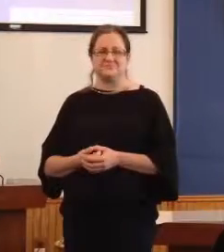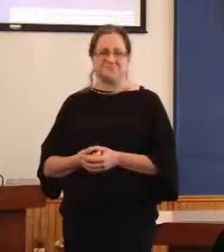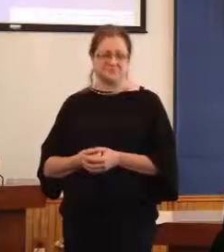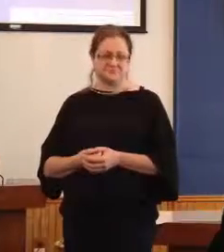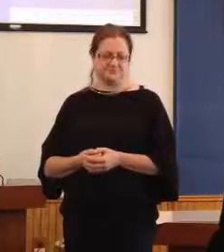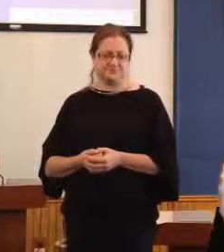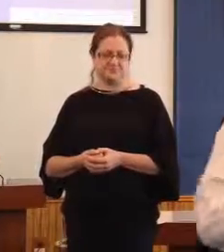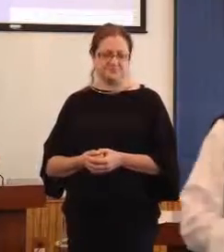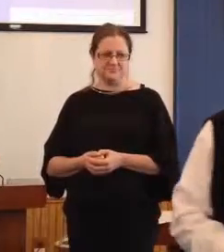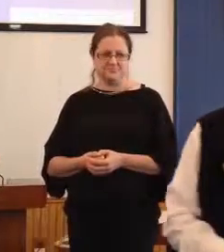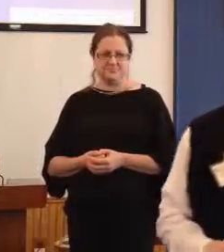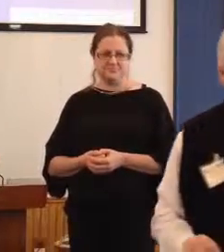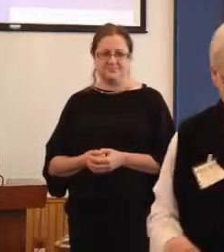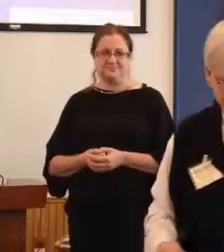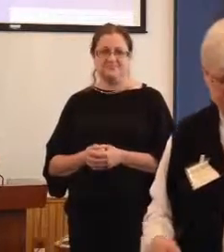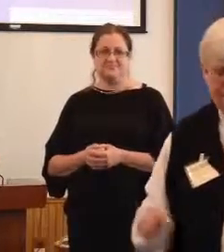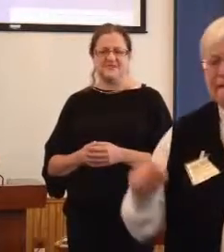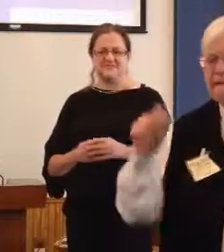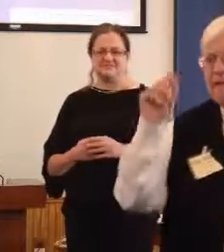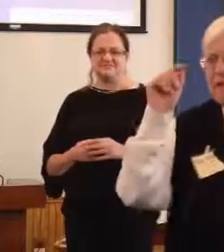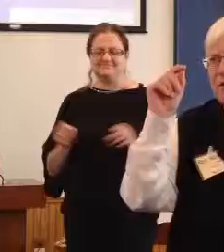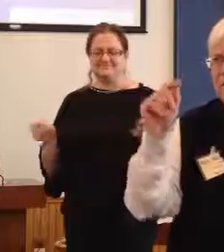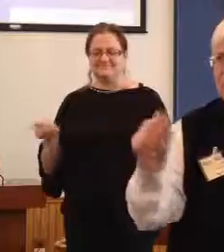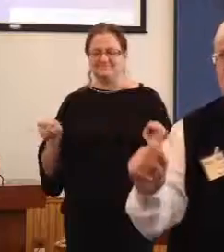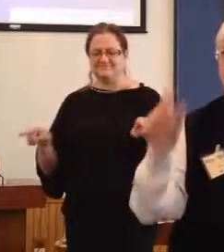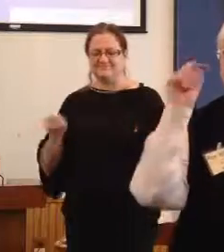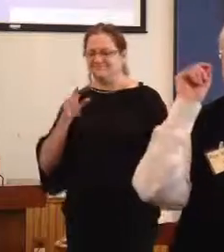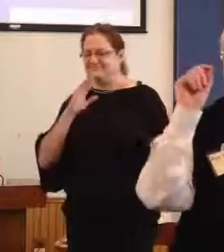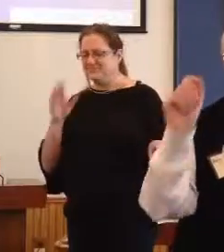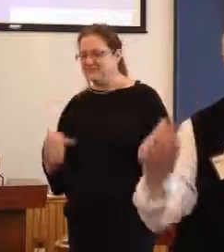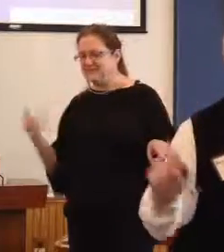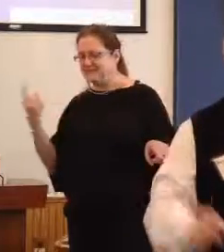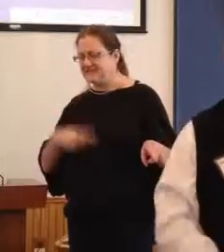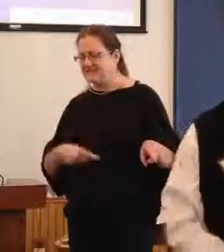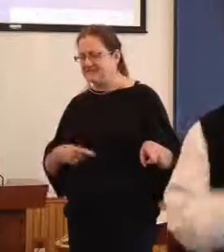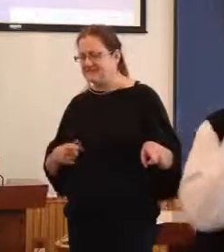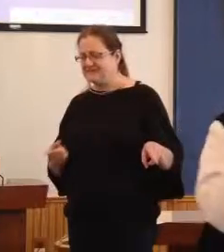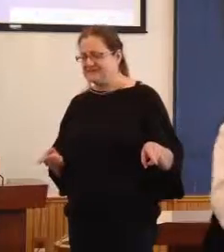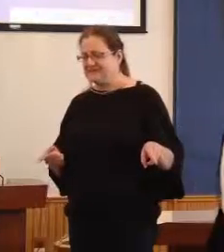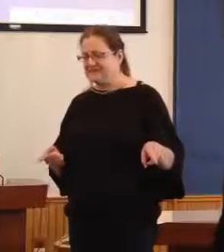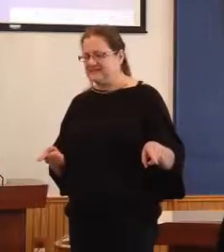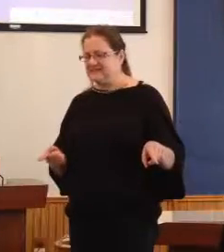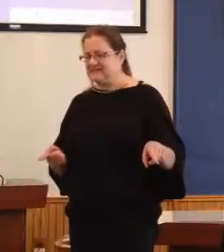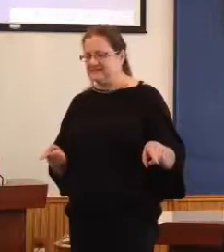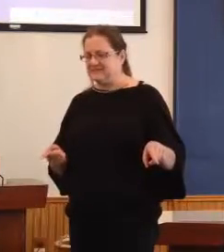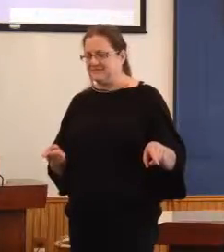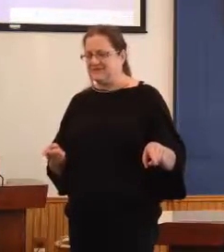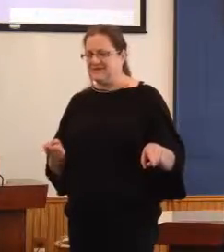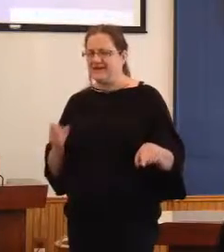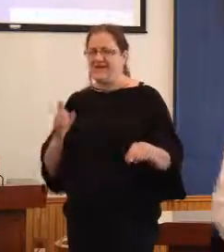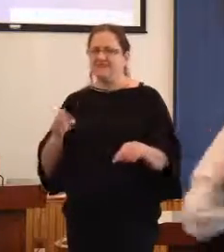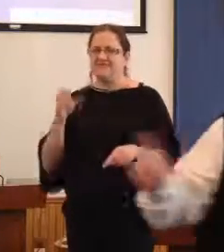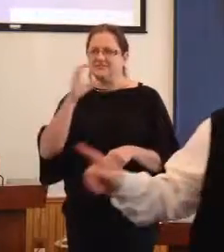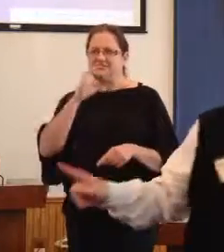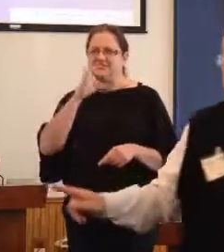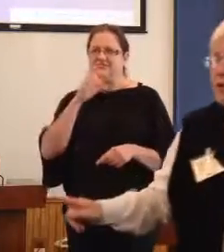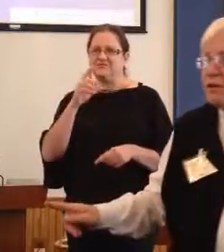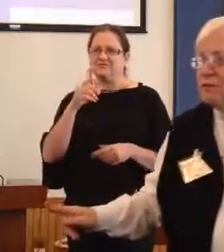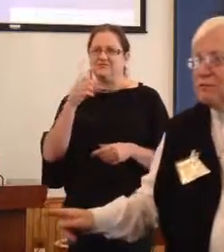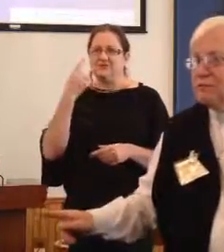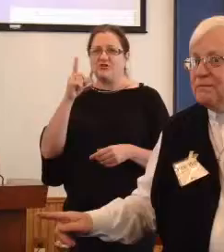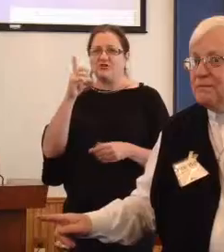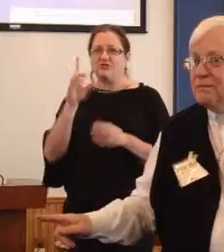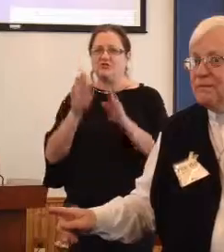But on bad days, there is always a place close to the door, even when it's